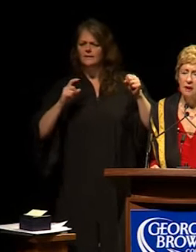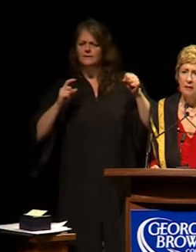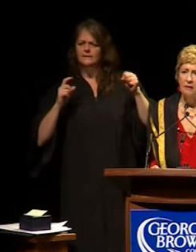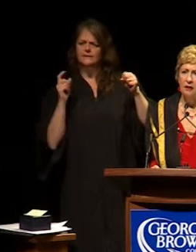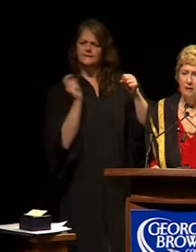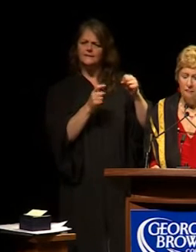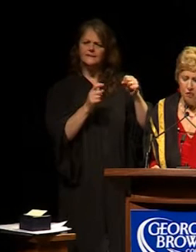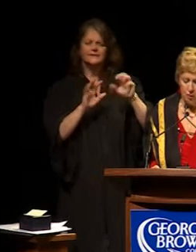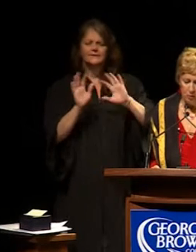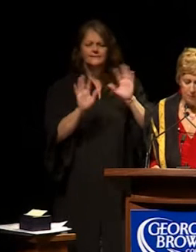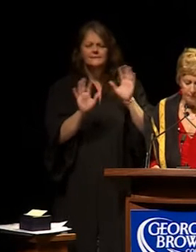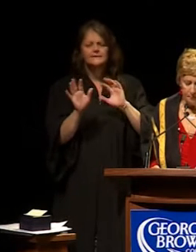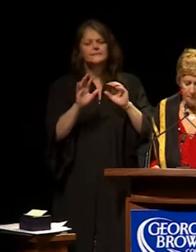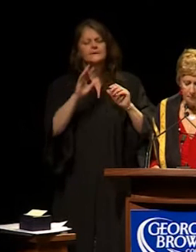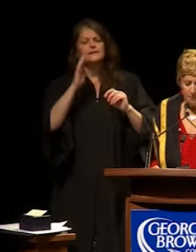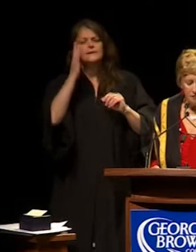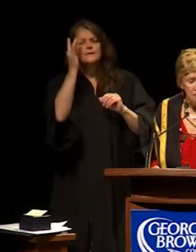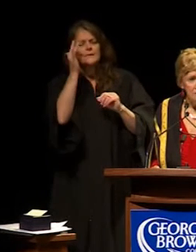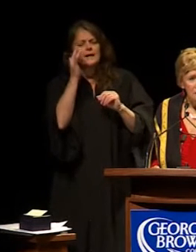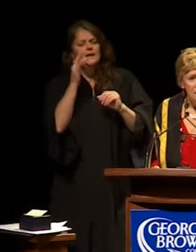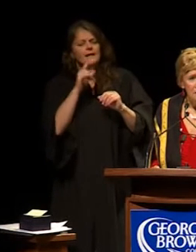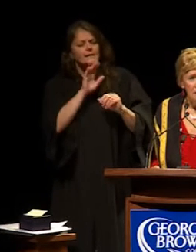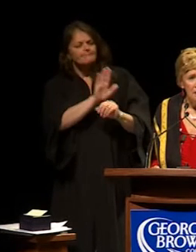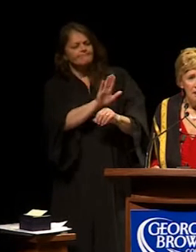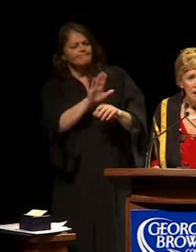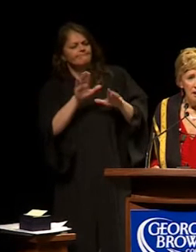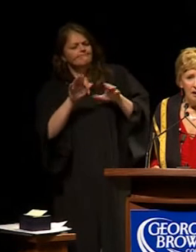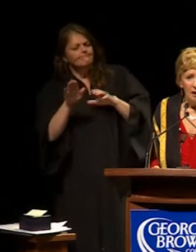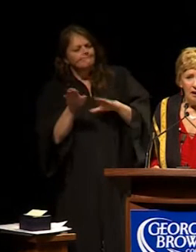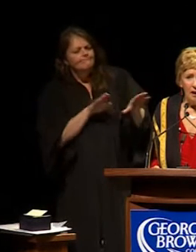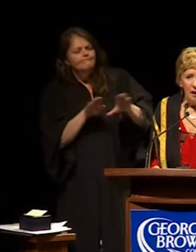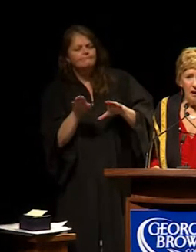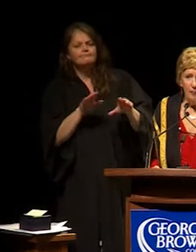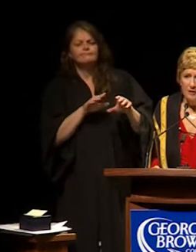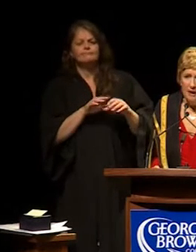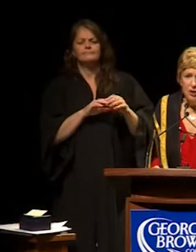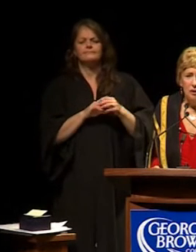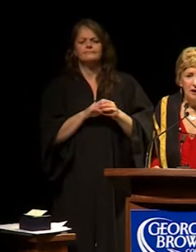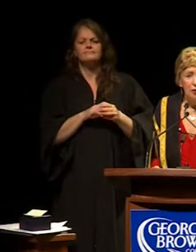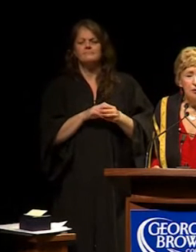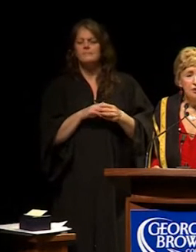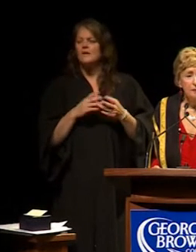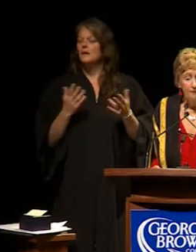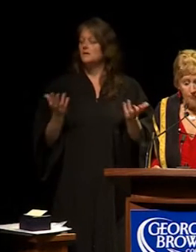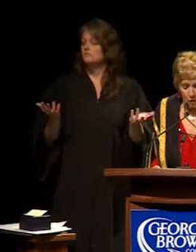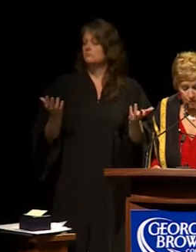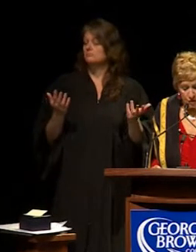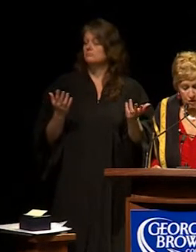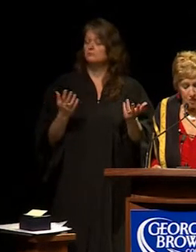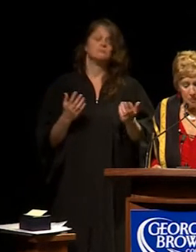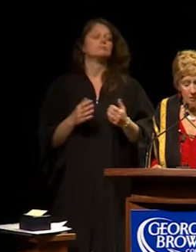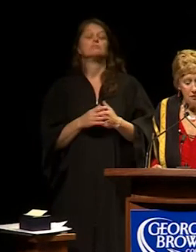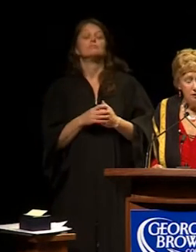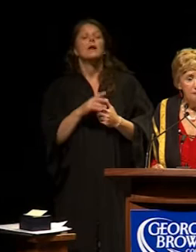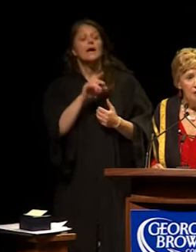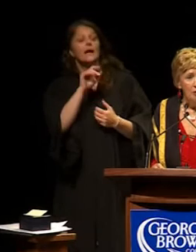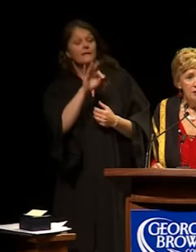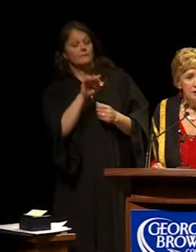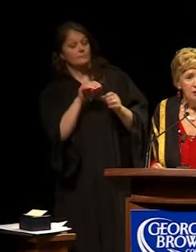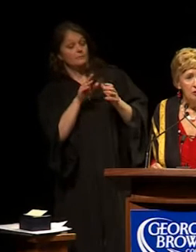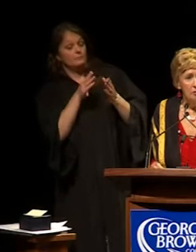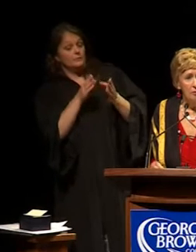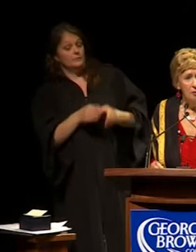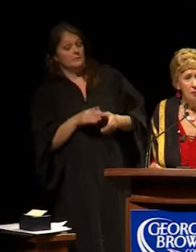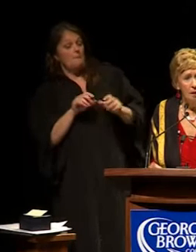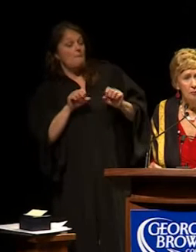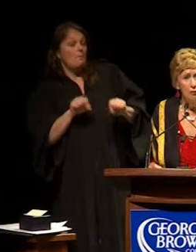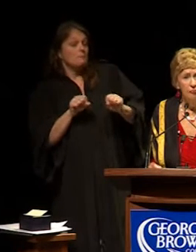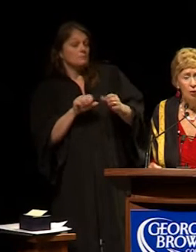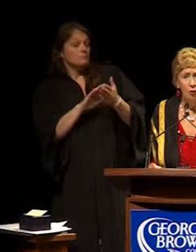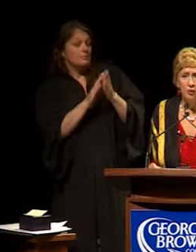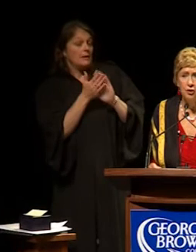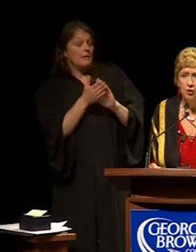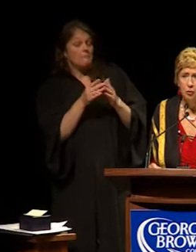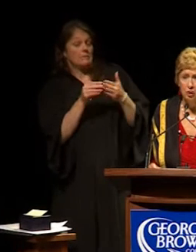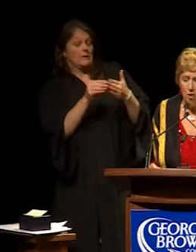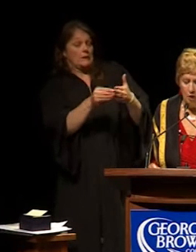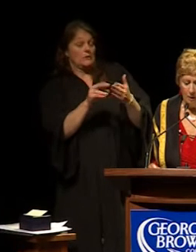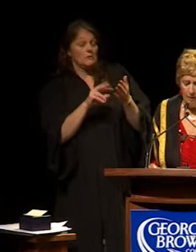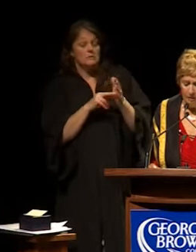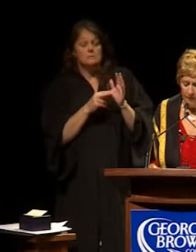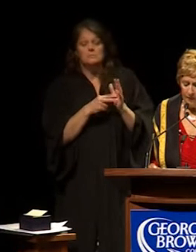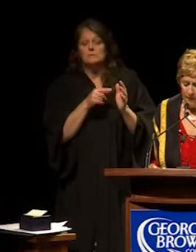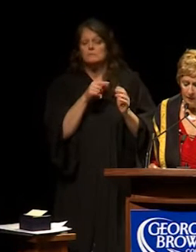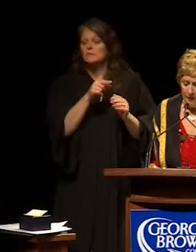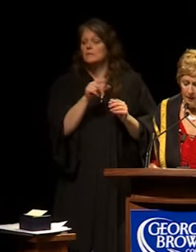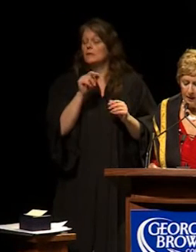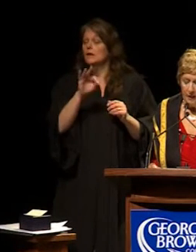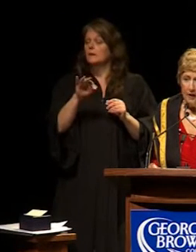actions of an individual. A potential leader is the first to volunteer and move forward to do a